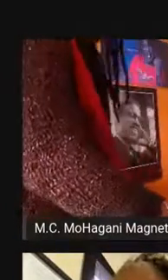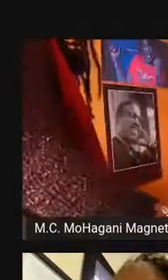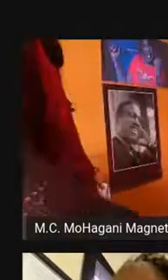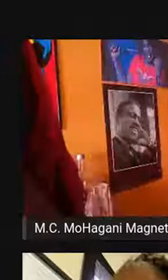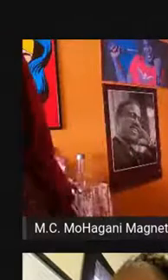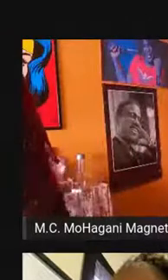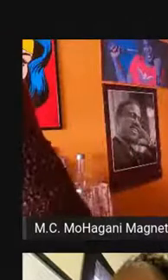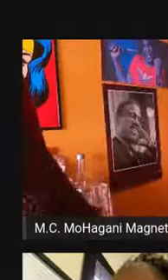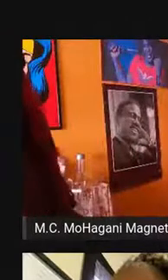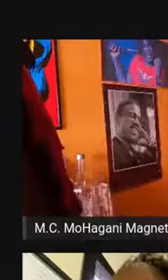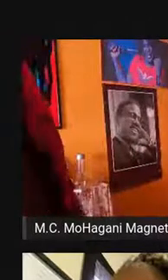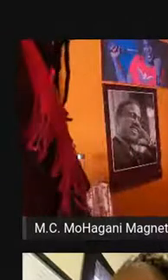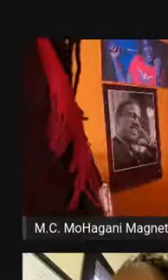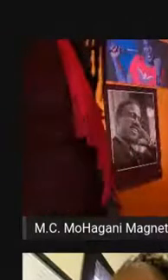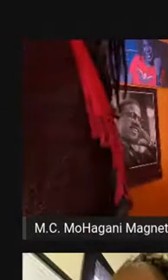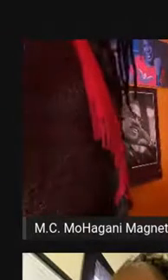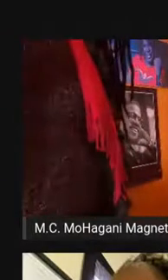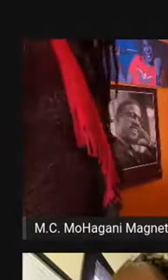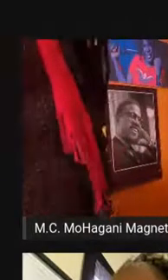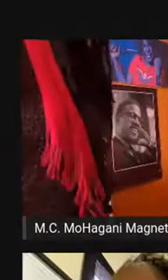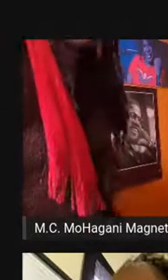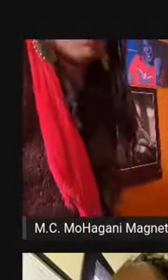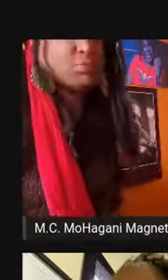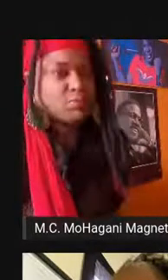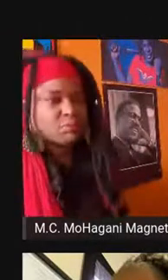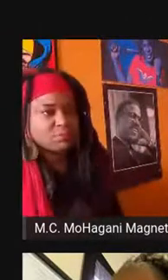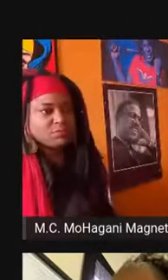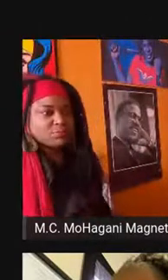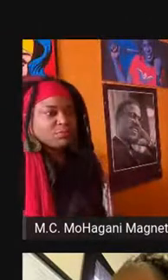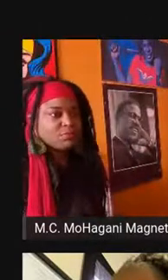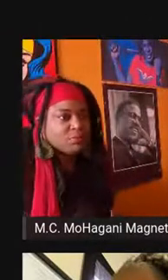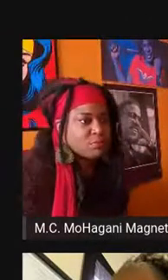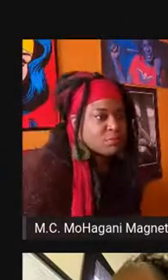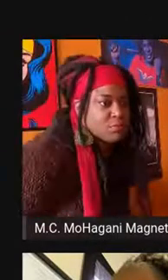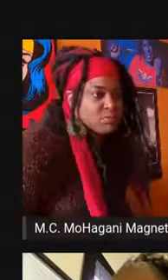and what you've gained from this.